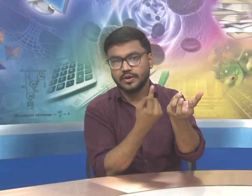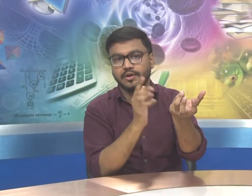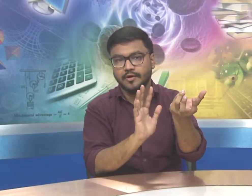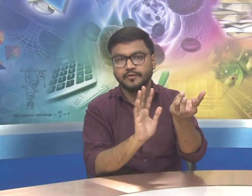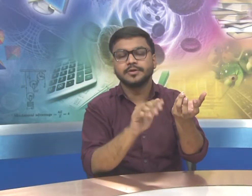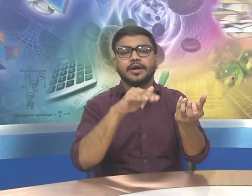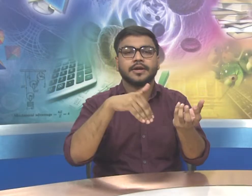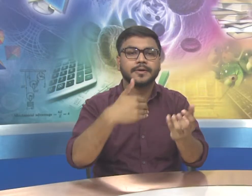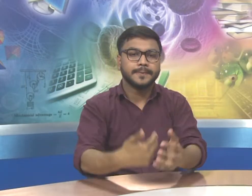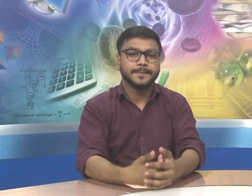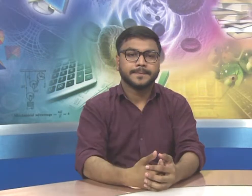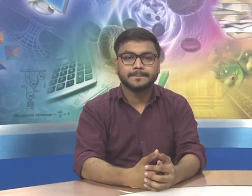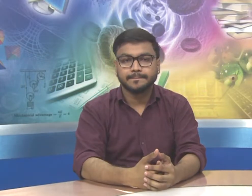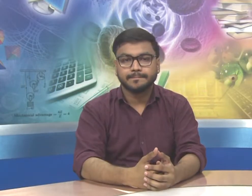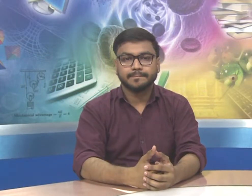it.